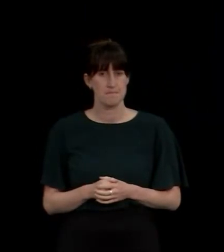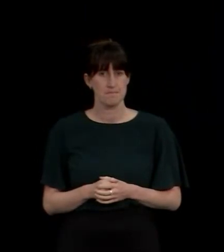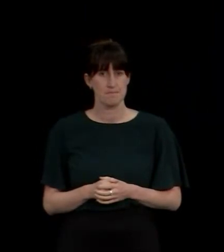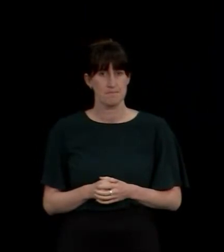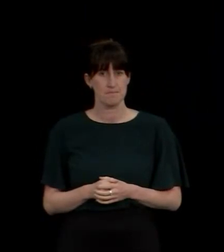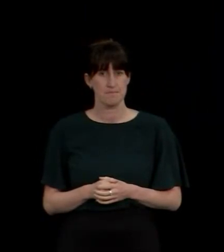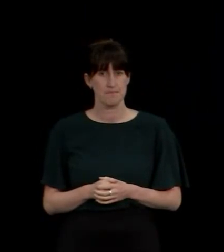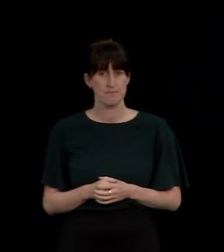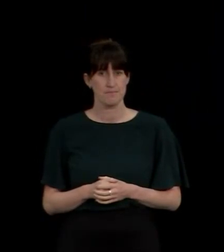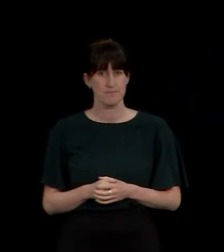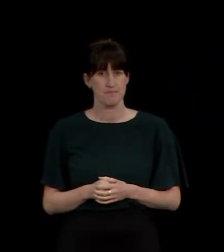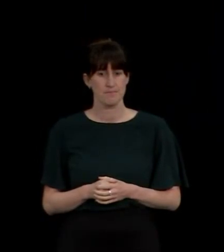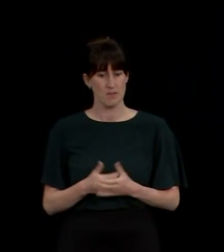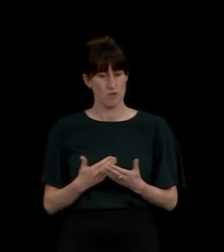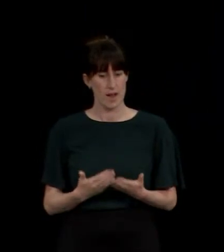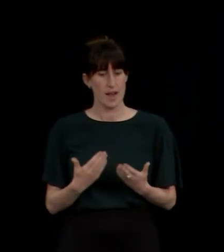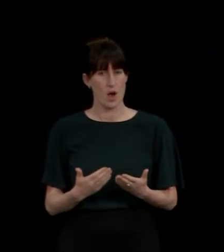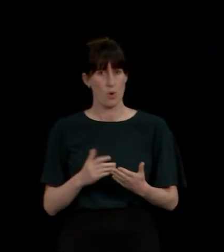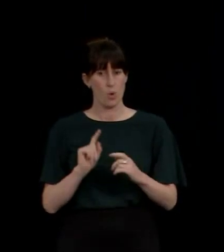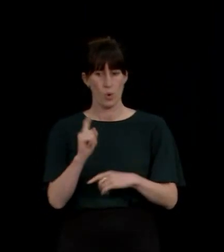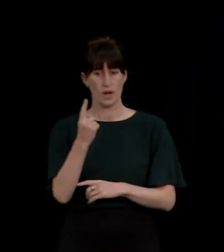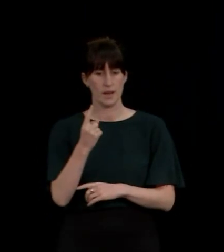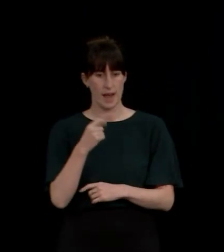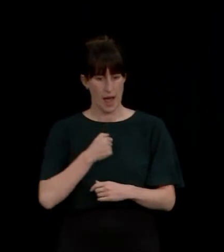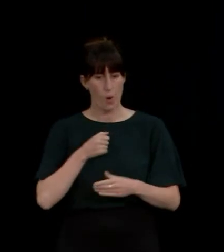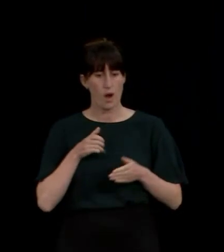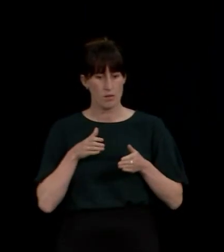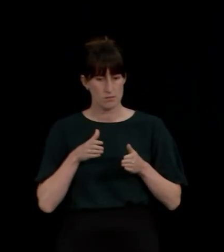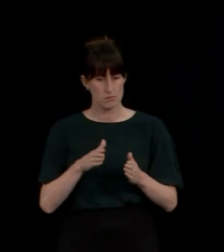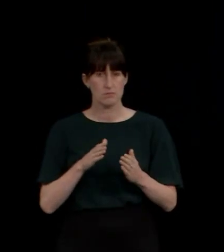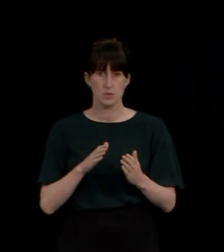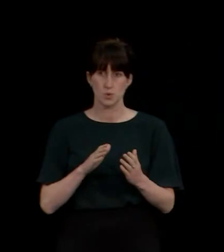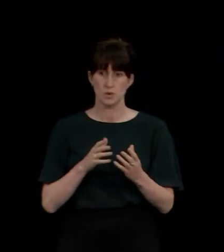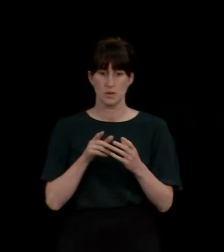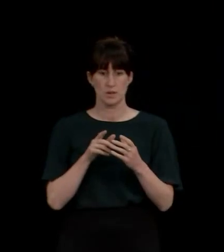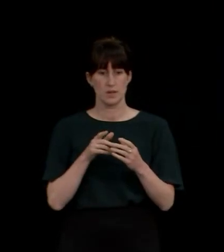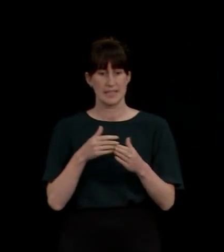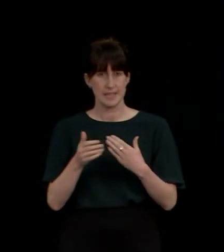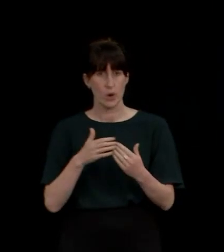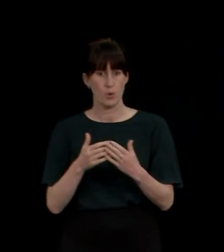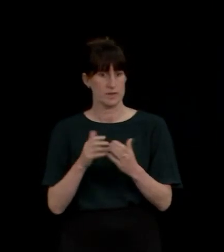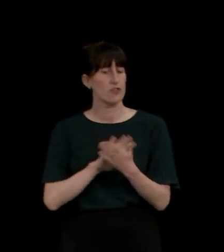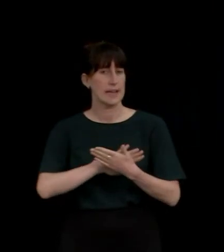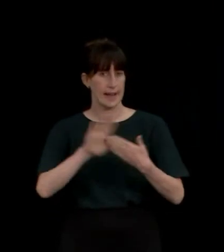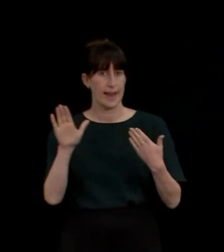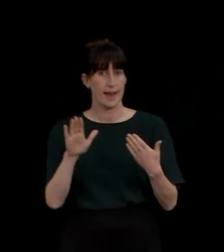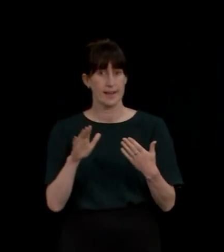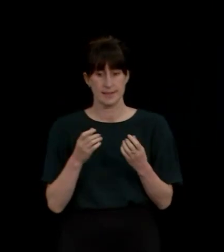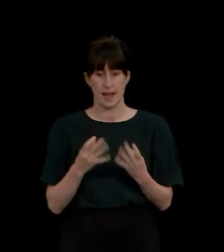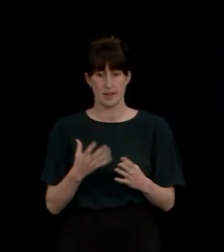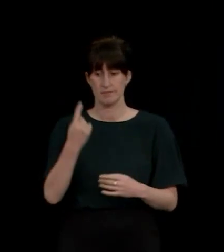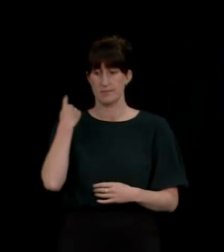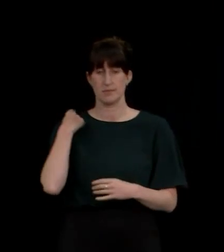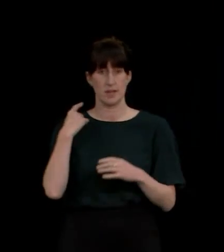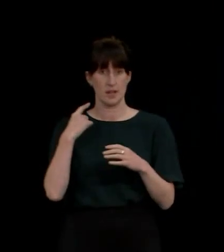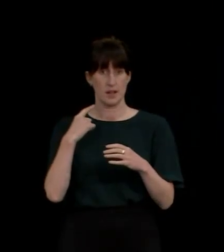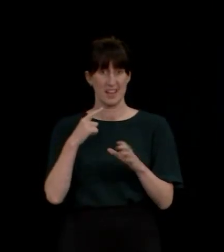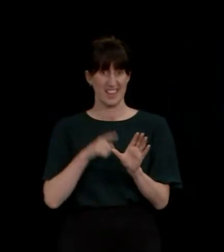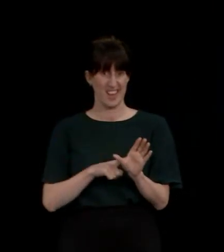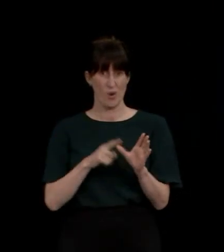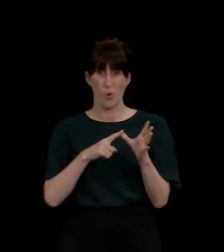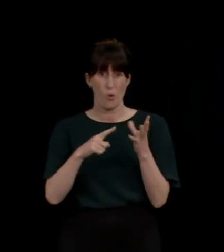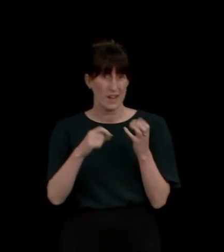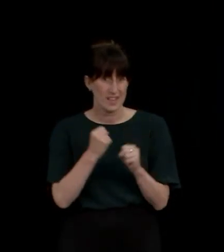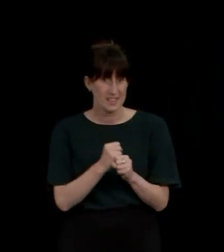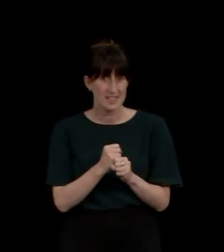a very clear approach now in Auckland. It's been not just in this outbreak, but it started in August last year with the South Auckland outbreak,